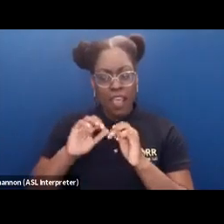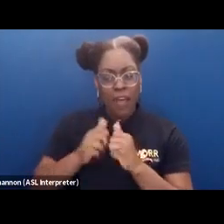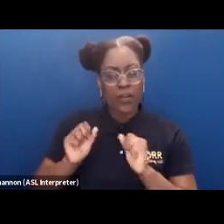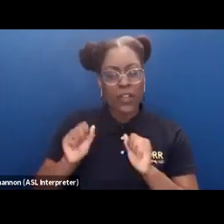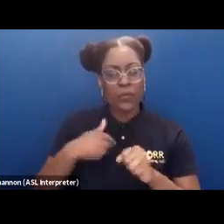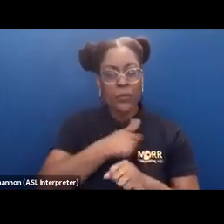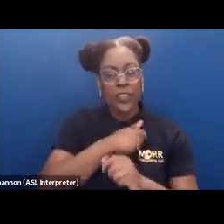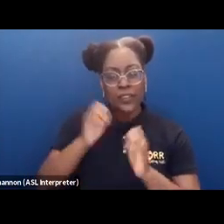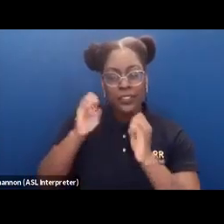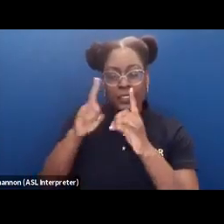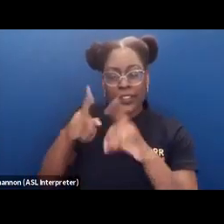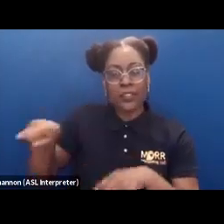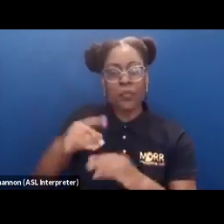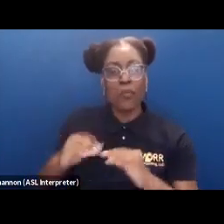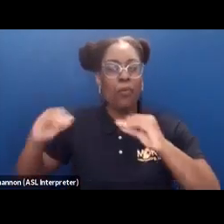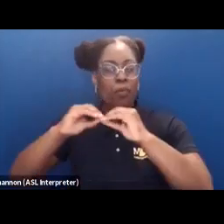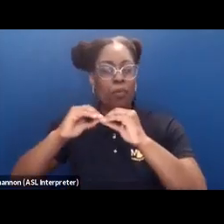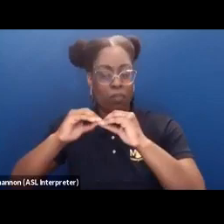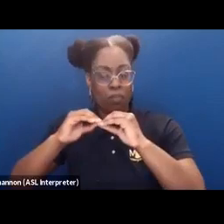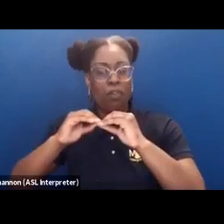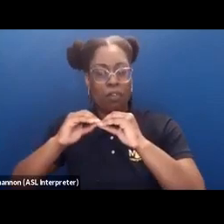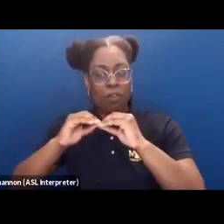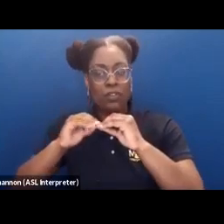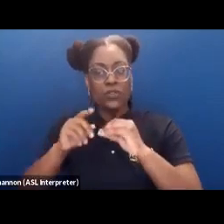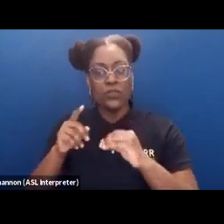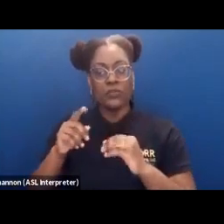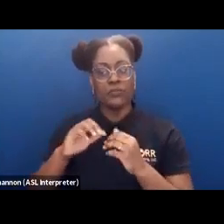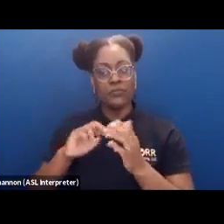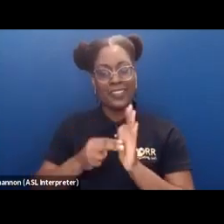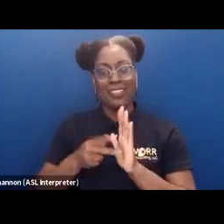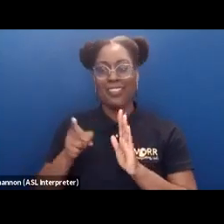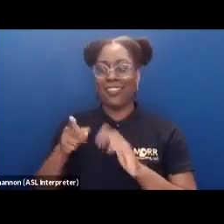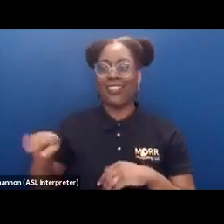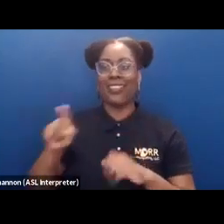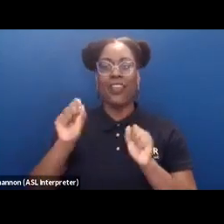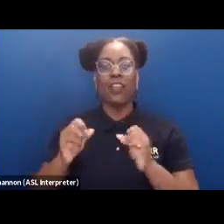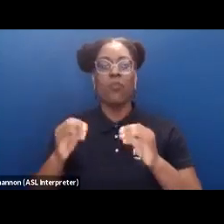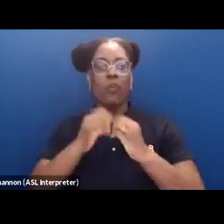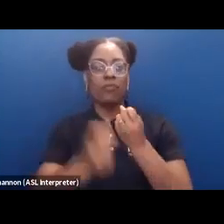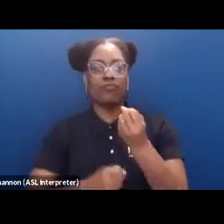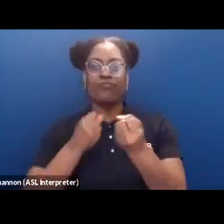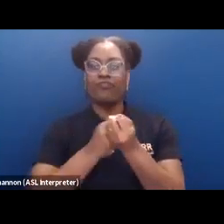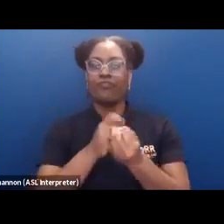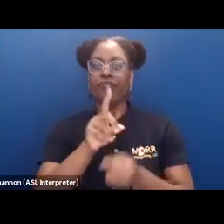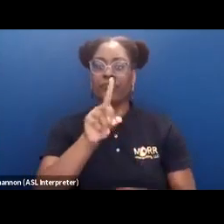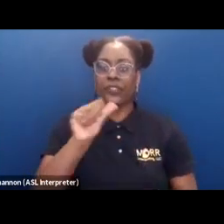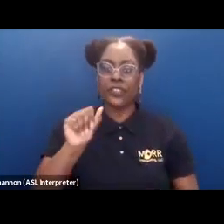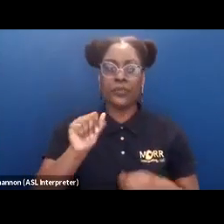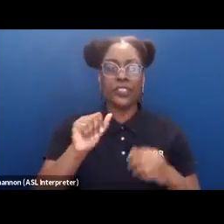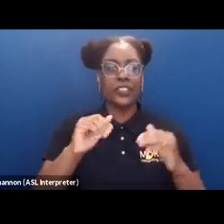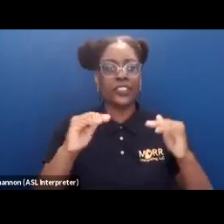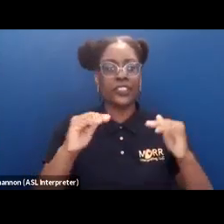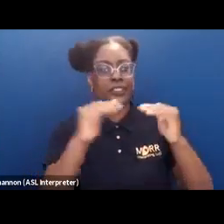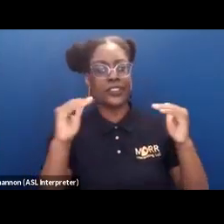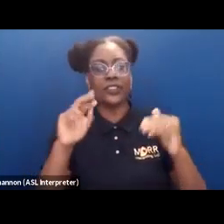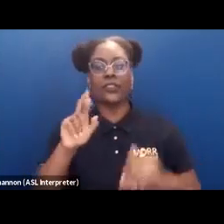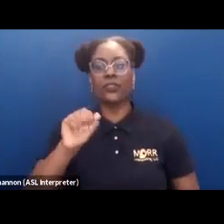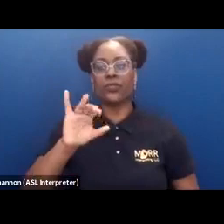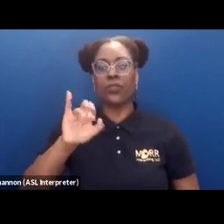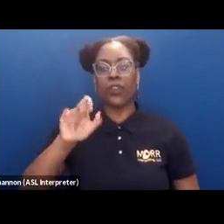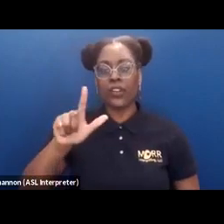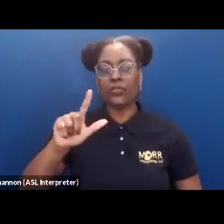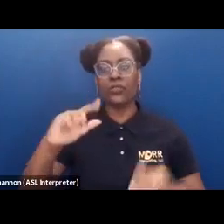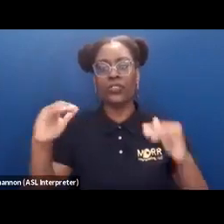in relation to how they feel so confident in speaking to social justice and racial justice, but don't have an understanding of